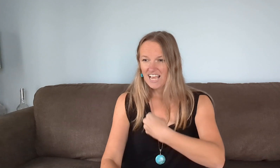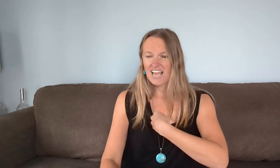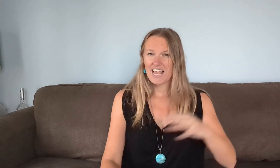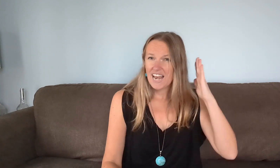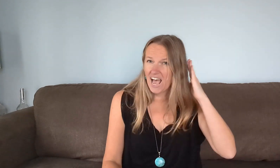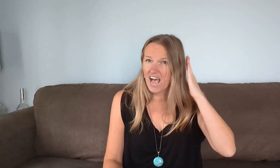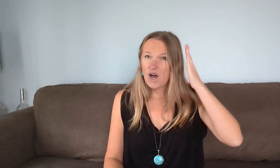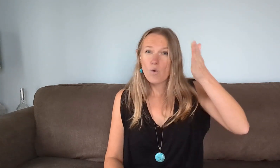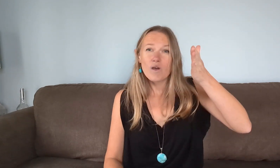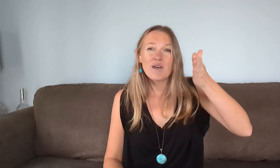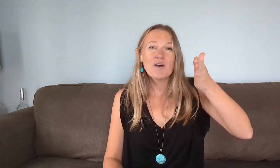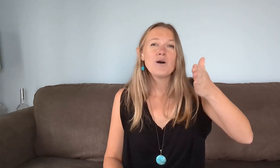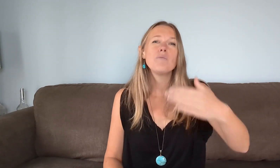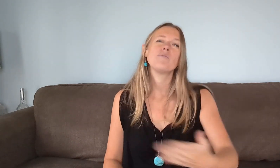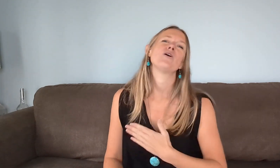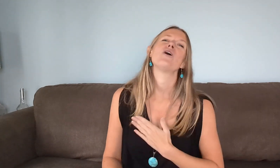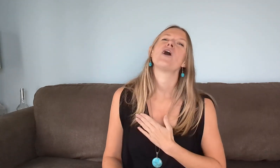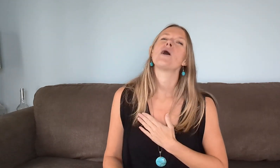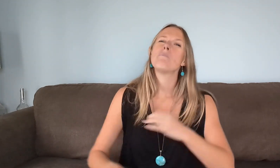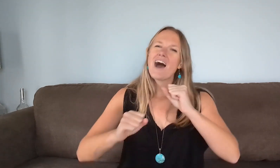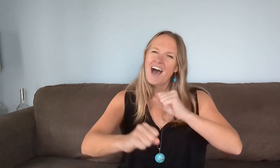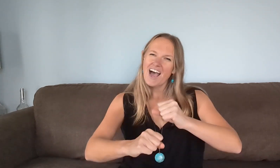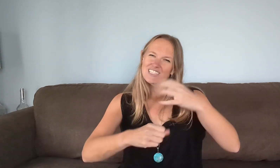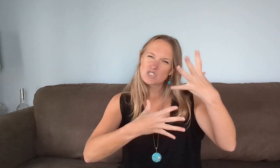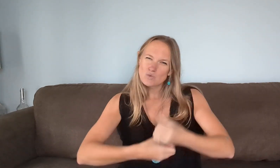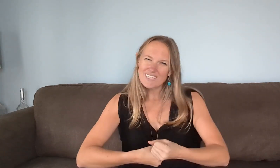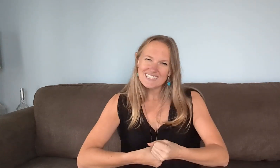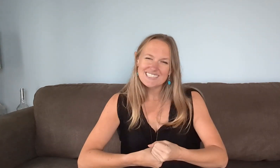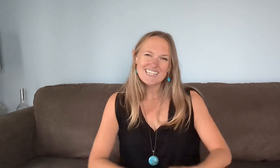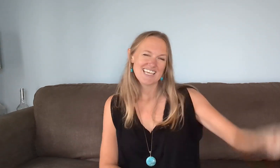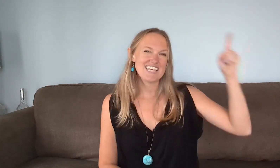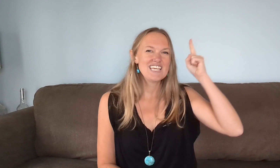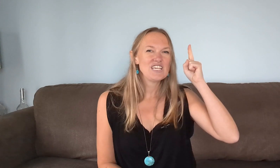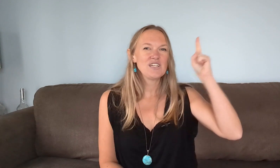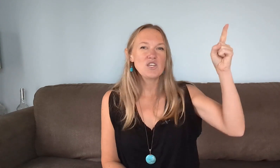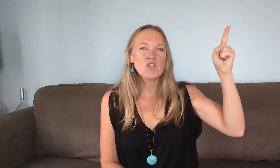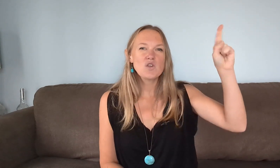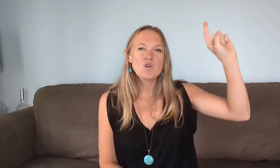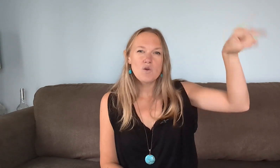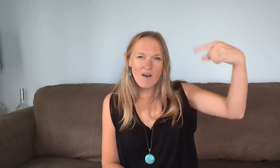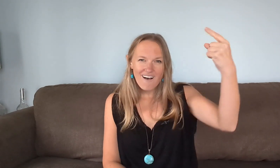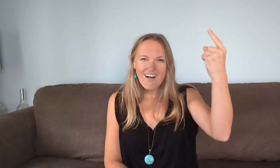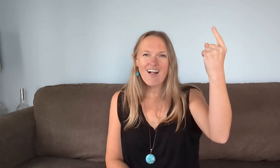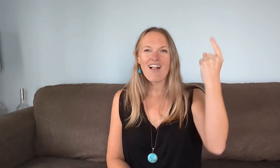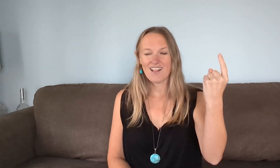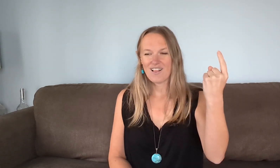foundation, and I will put my trust in you